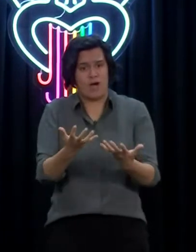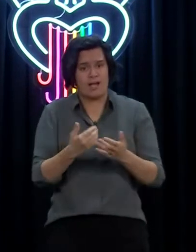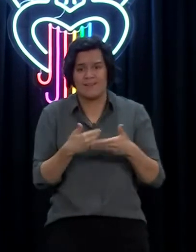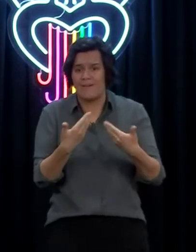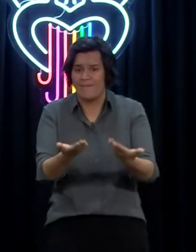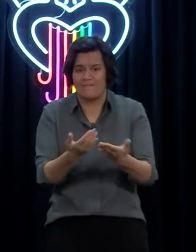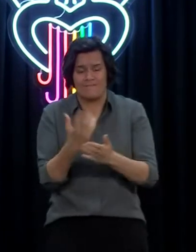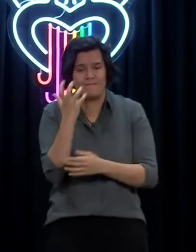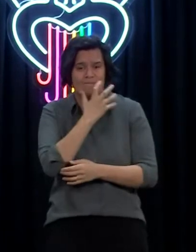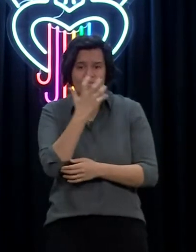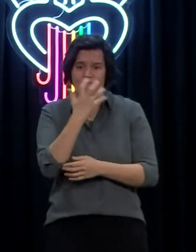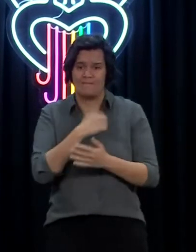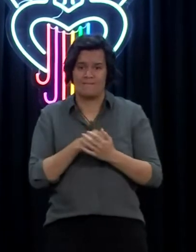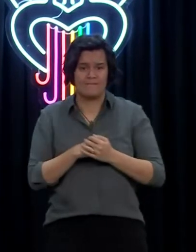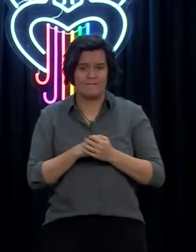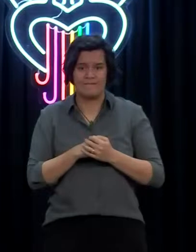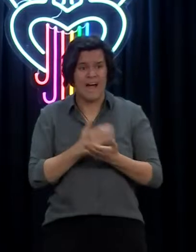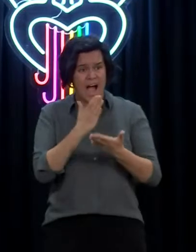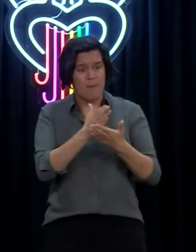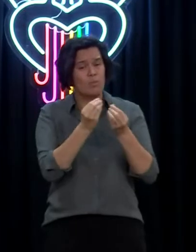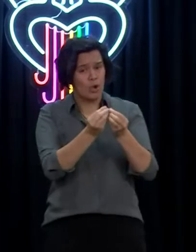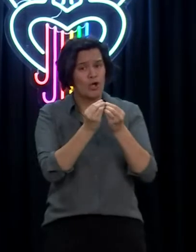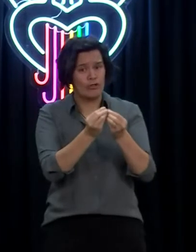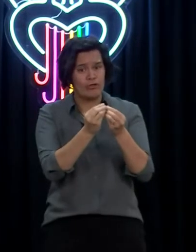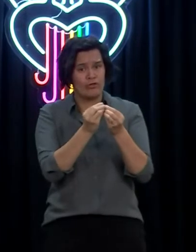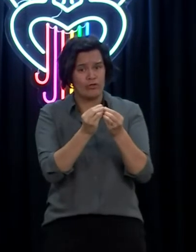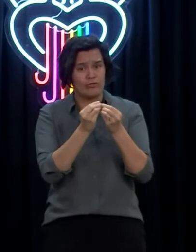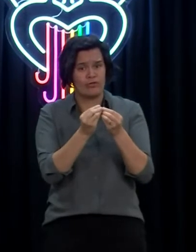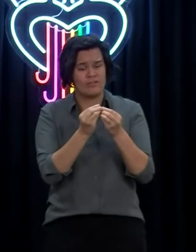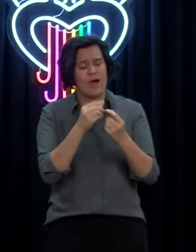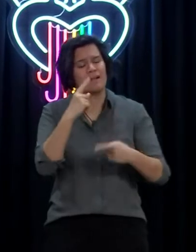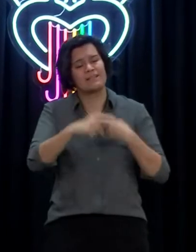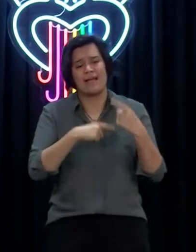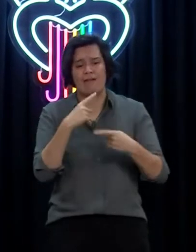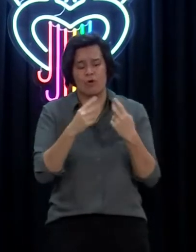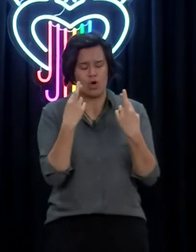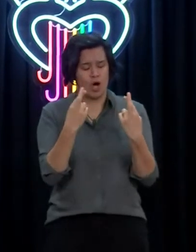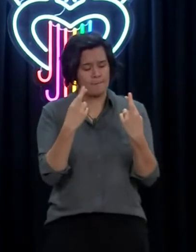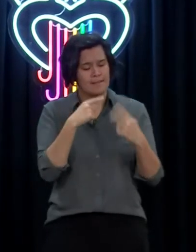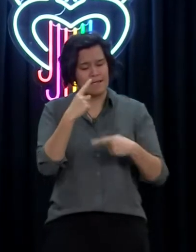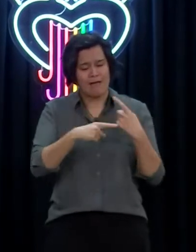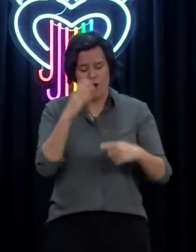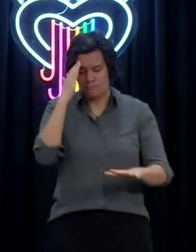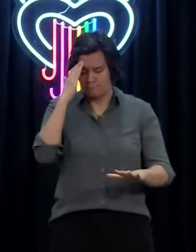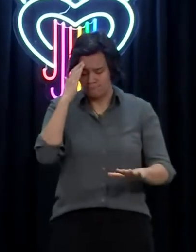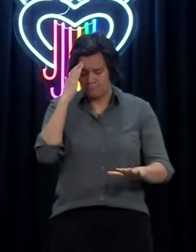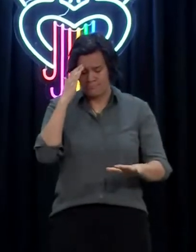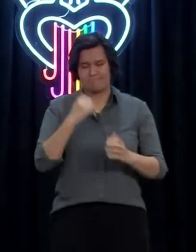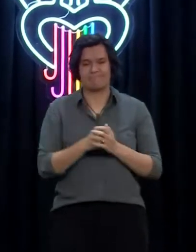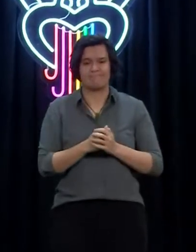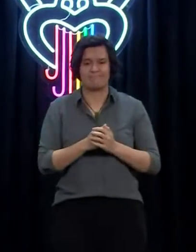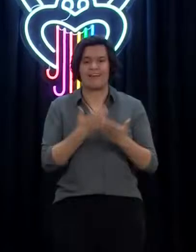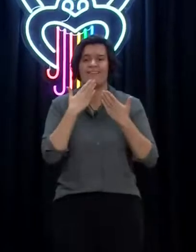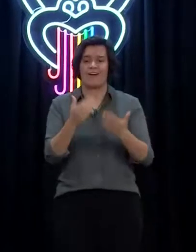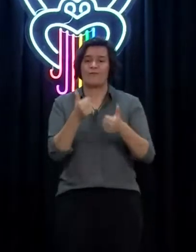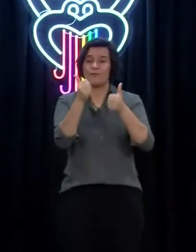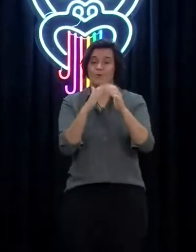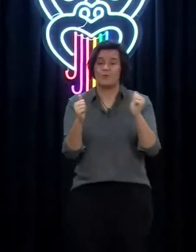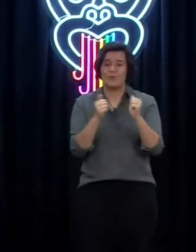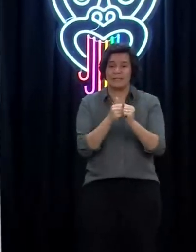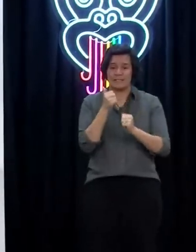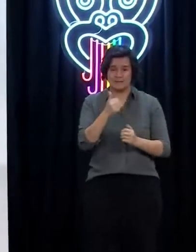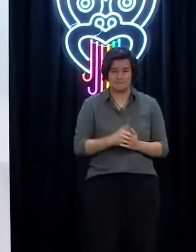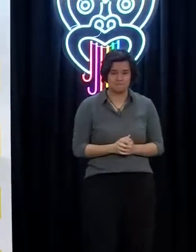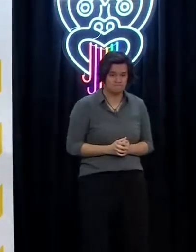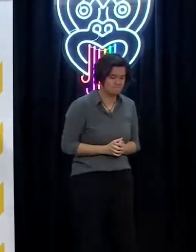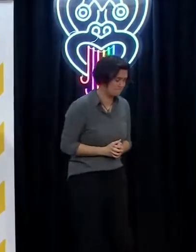has absolutely been worth it. Keep the faith, and we'll come back to you on Monday with our decision. Have a good weekend, everyone.